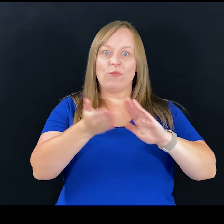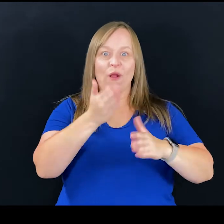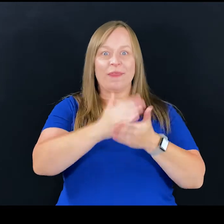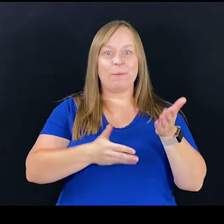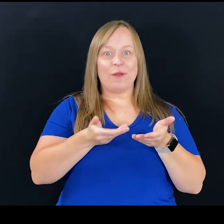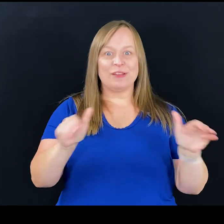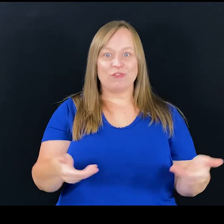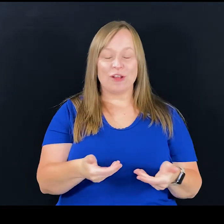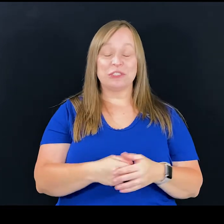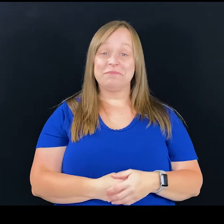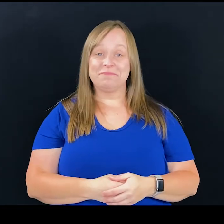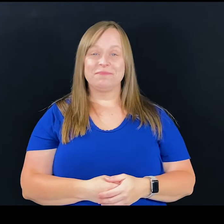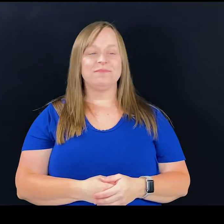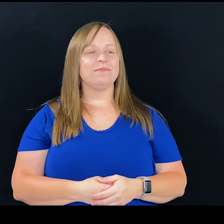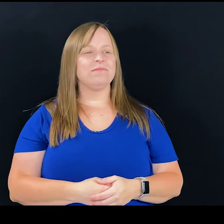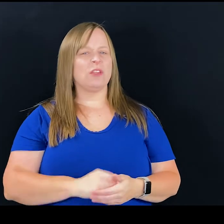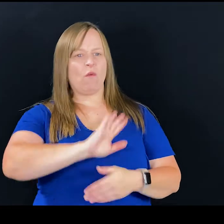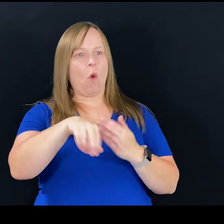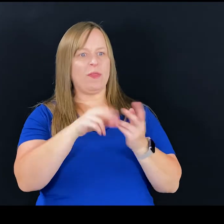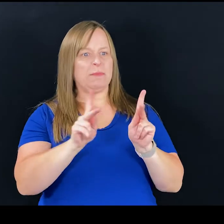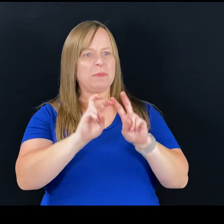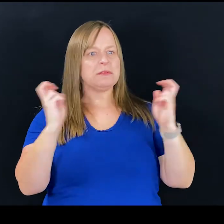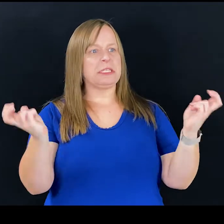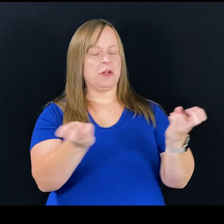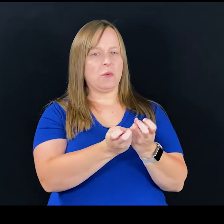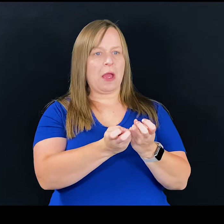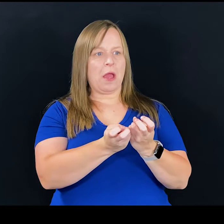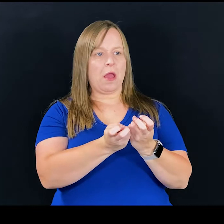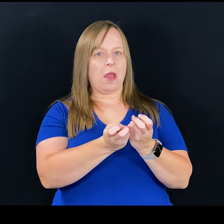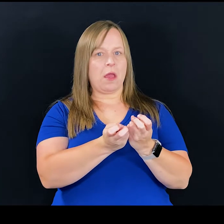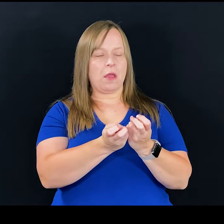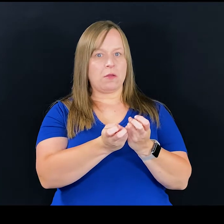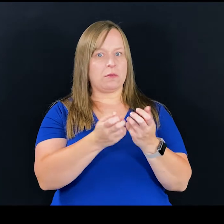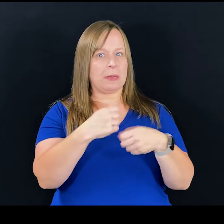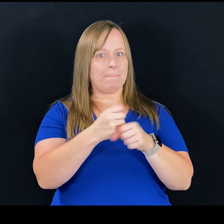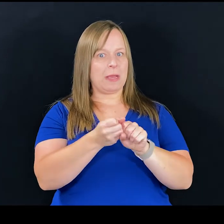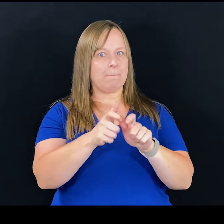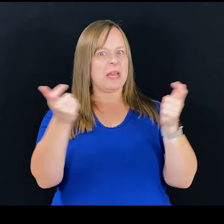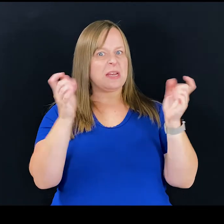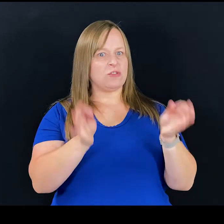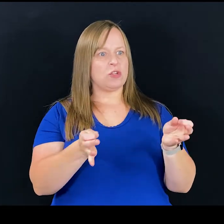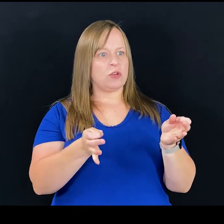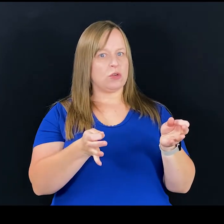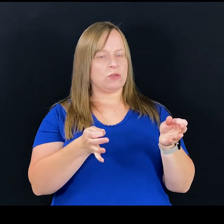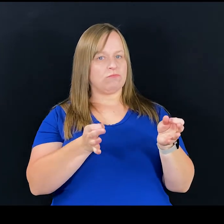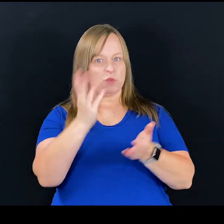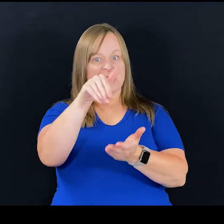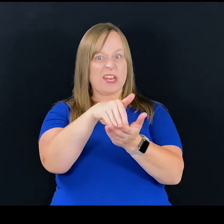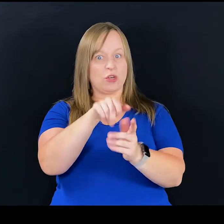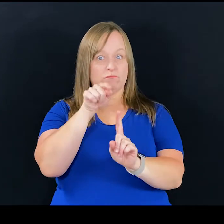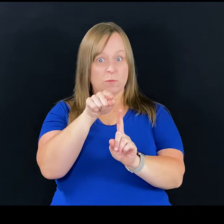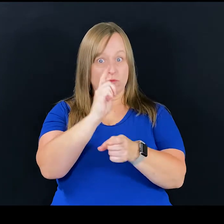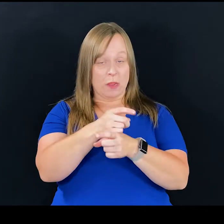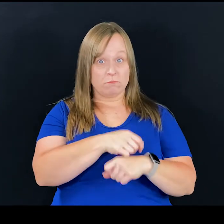they actually run that introduction. So you've got all these people sitting around, all making big decisions with you